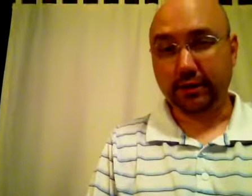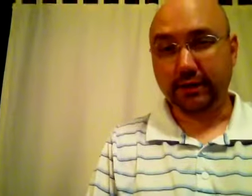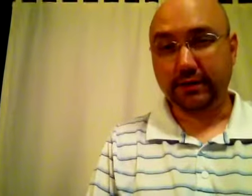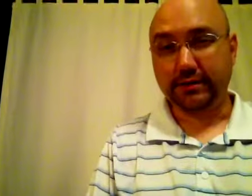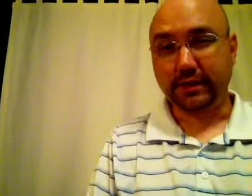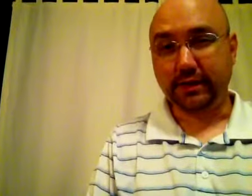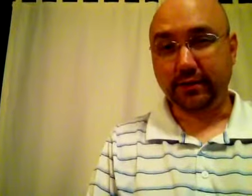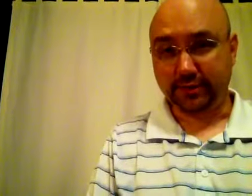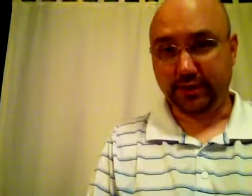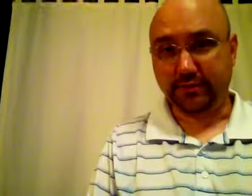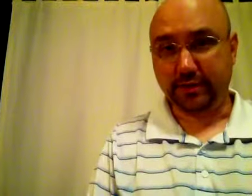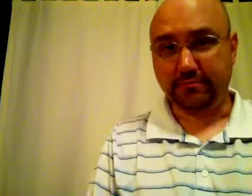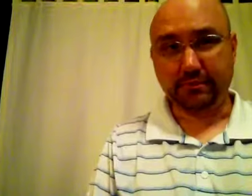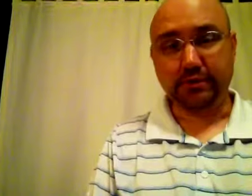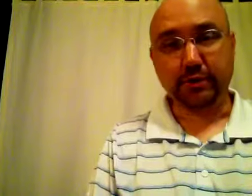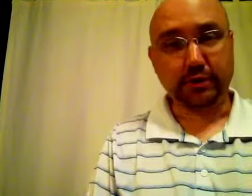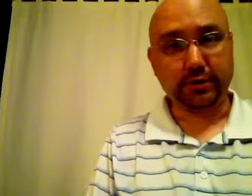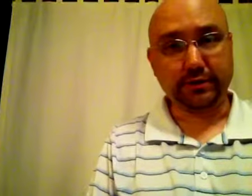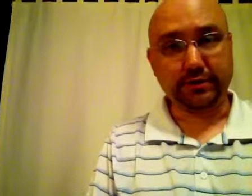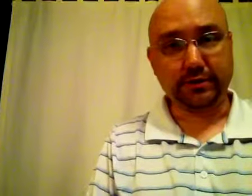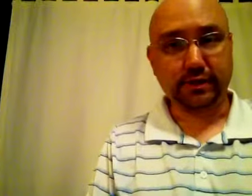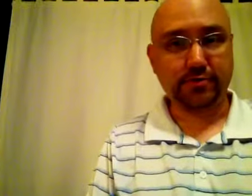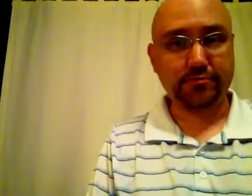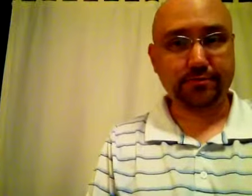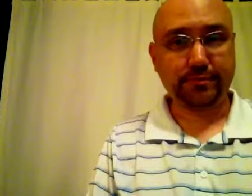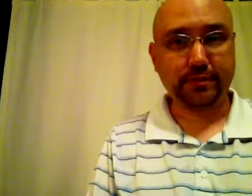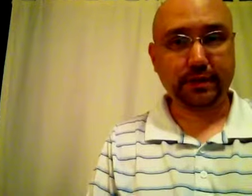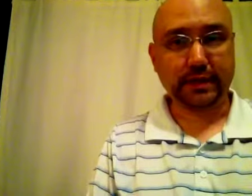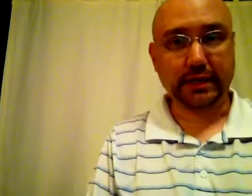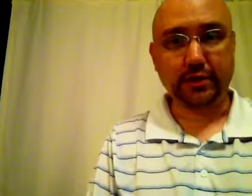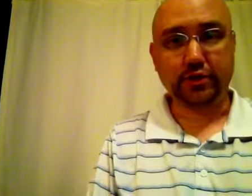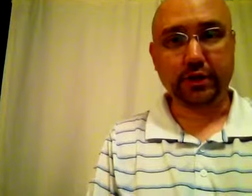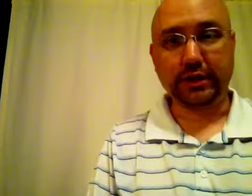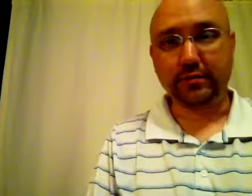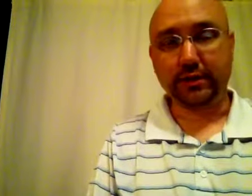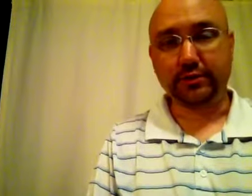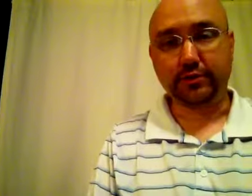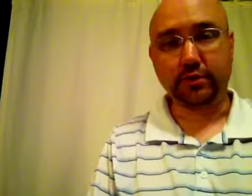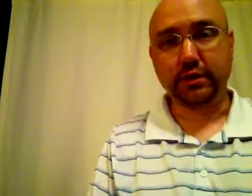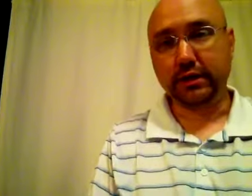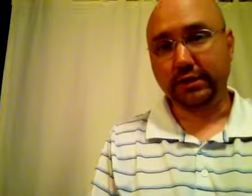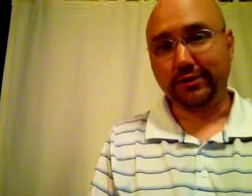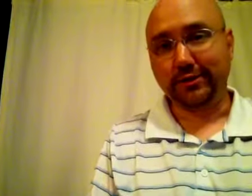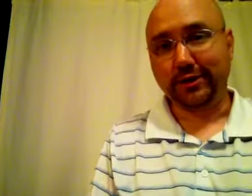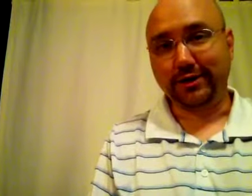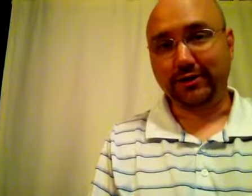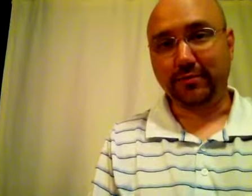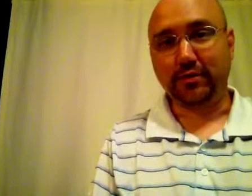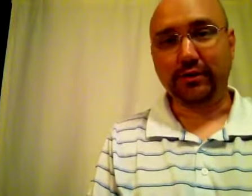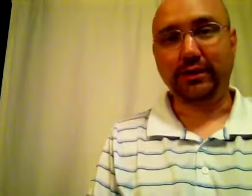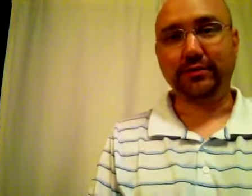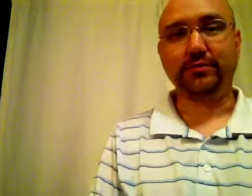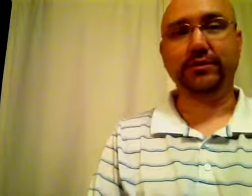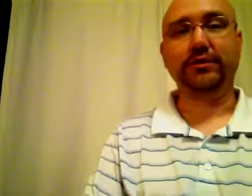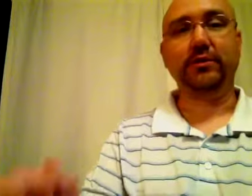the sign language alphabet. So I'm going to go nice and slow and show you how to make sure you know how to shape all the letters. We're going to start with